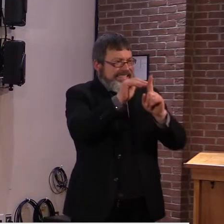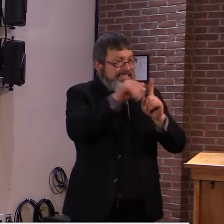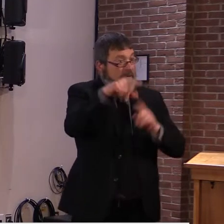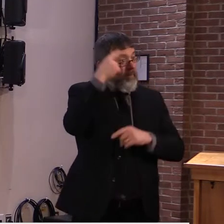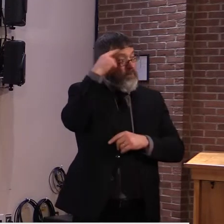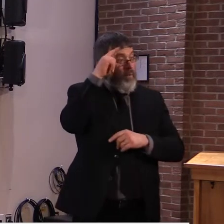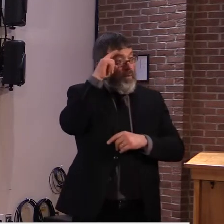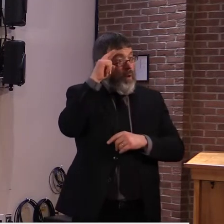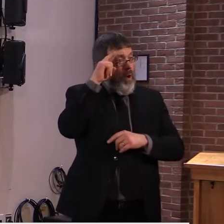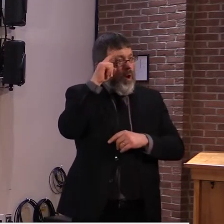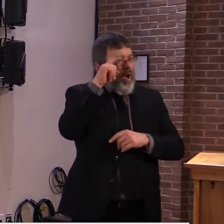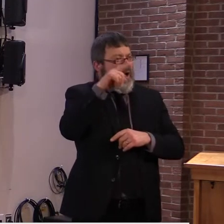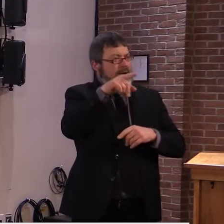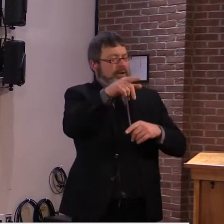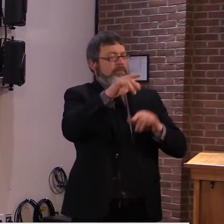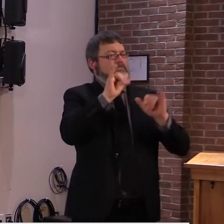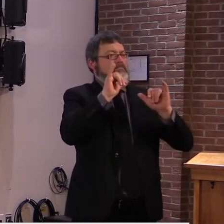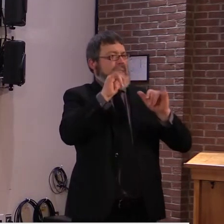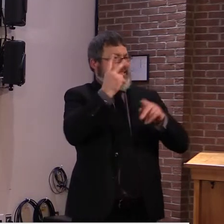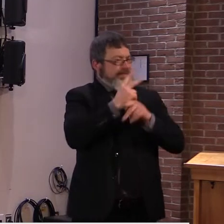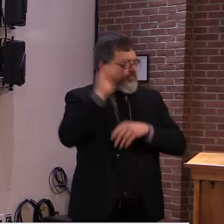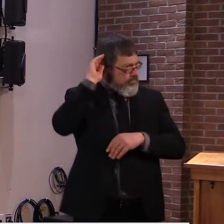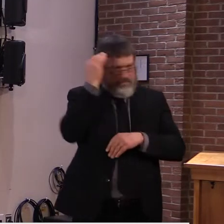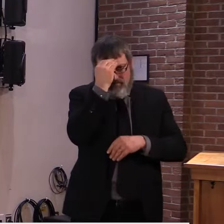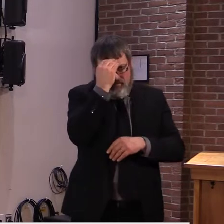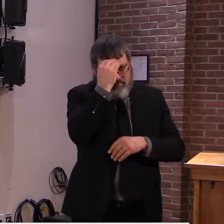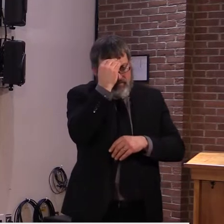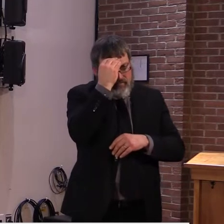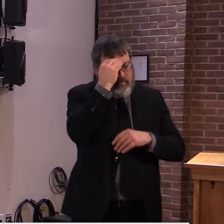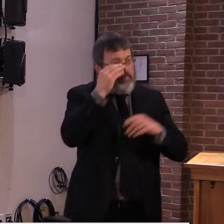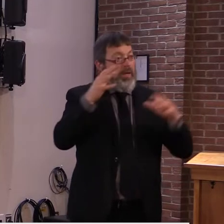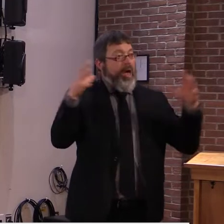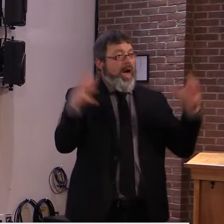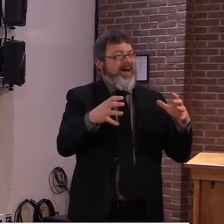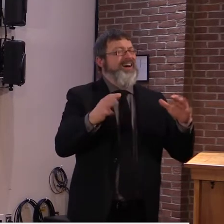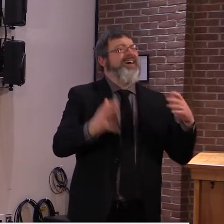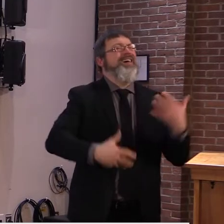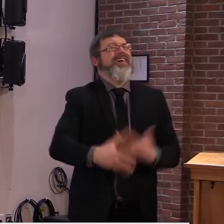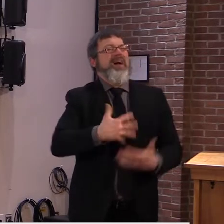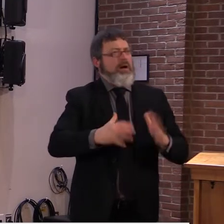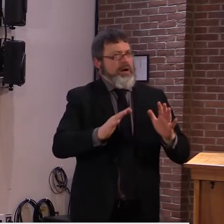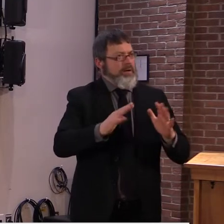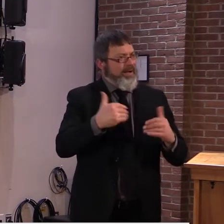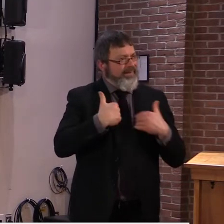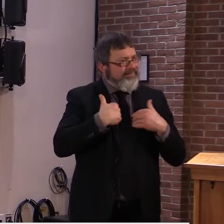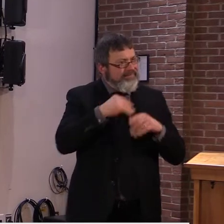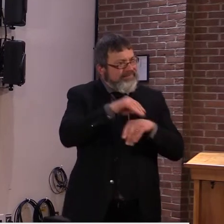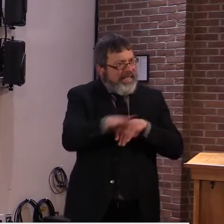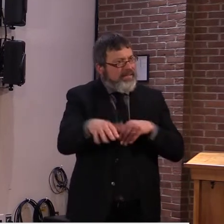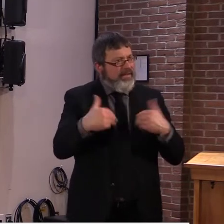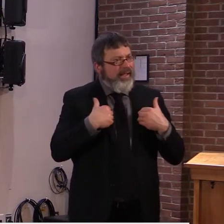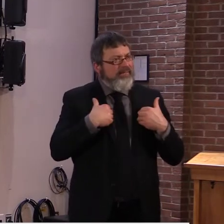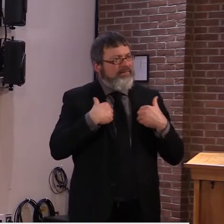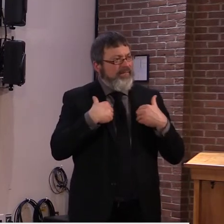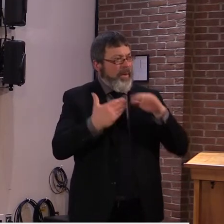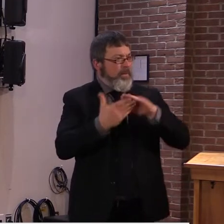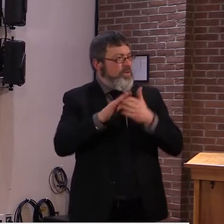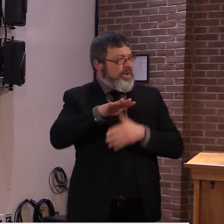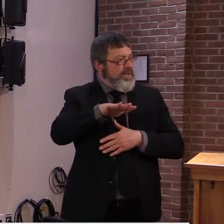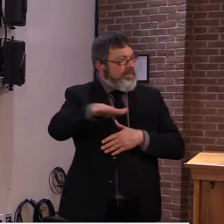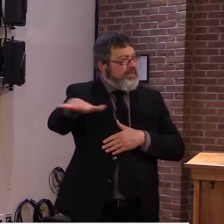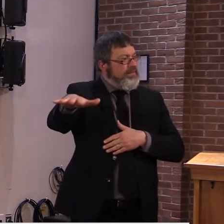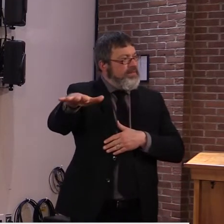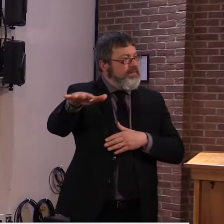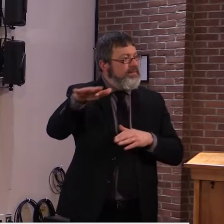anyone who gets it, whether they have minor symptoms or find themselves in an ICU, and the responsibility we have